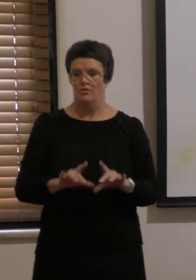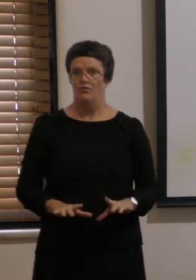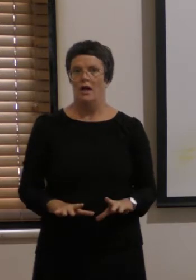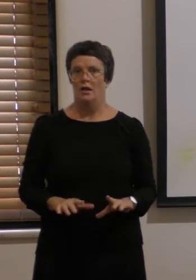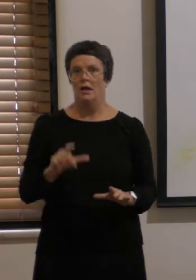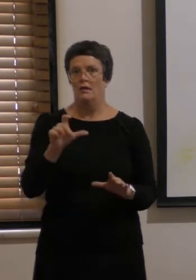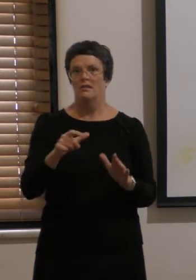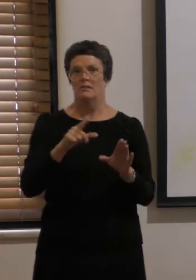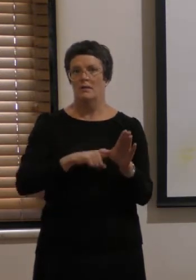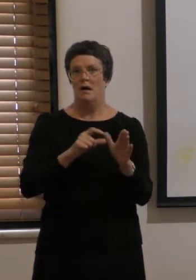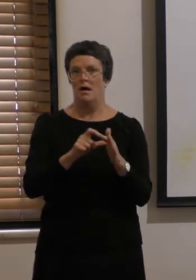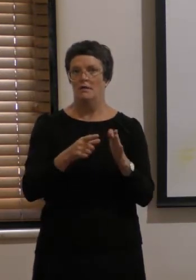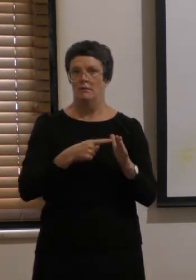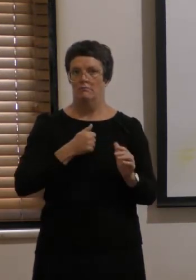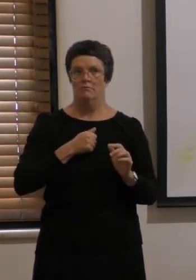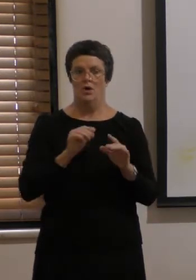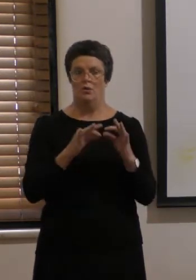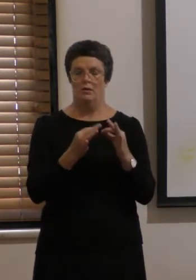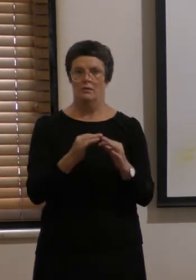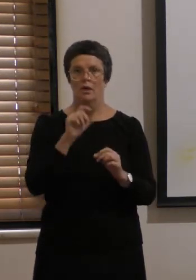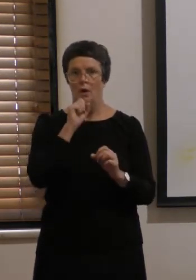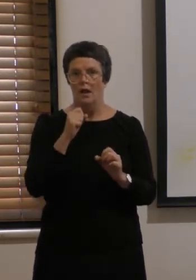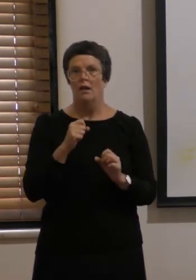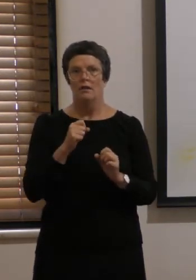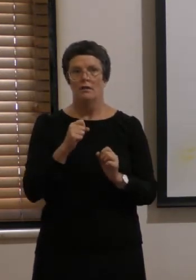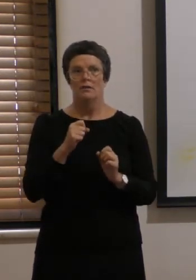Talk about the current experience, what we know.